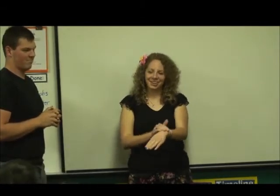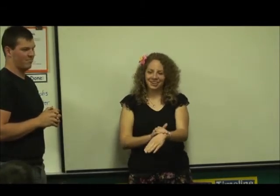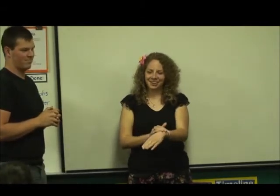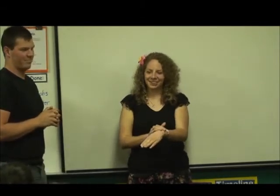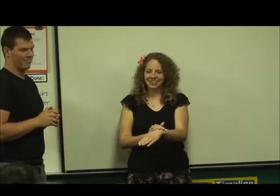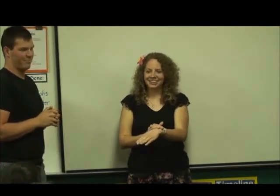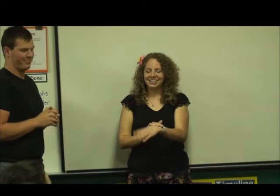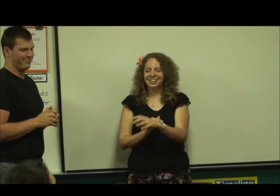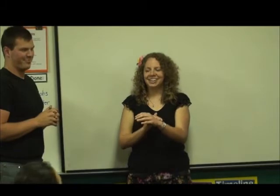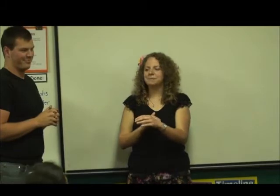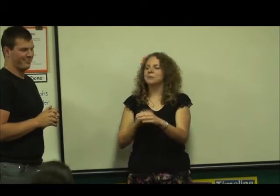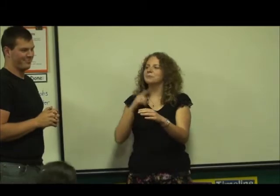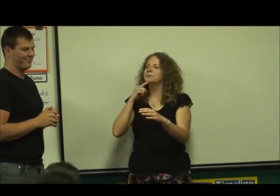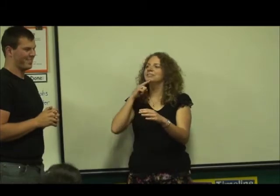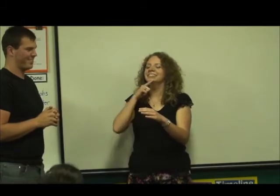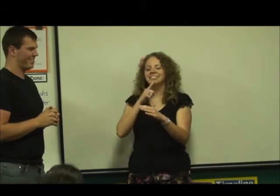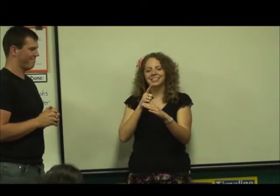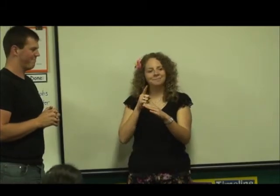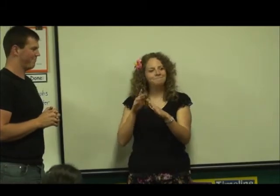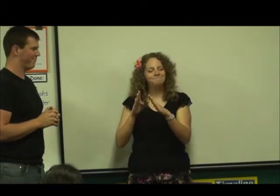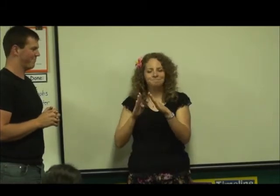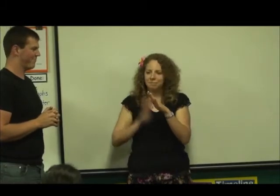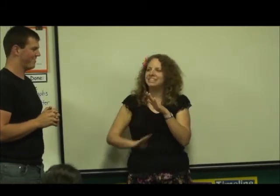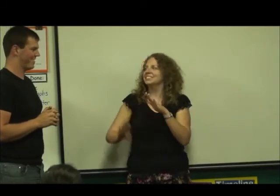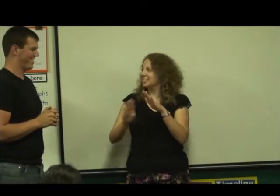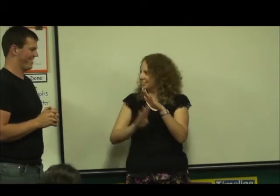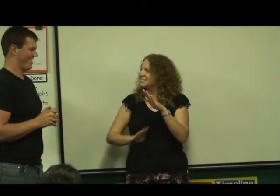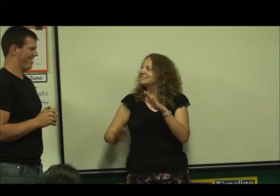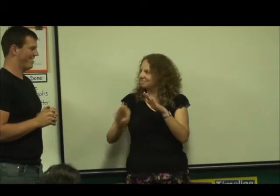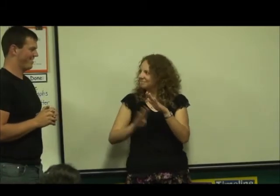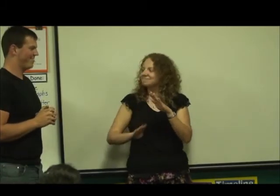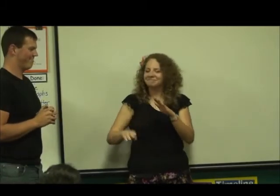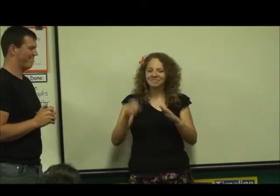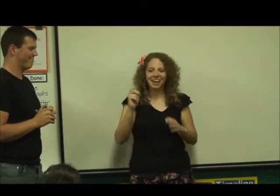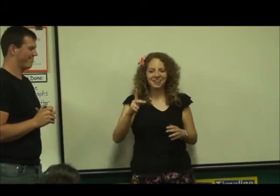slow. And keep it really basic. Okay.